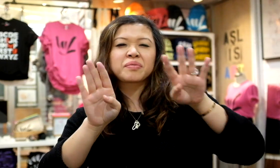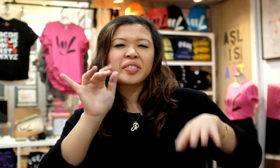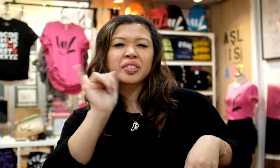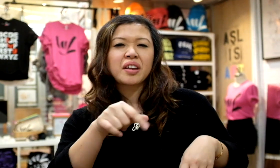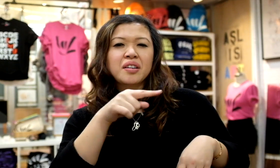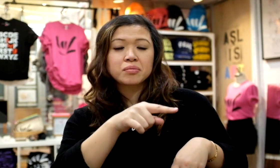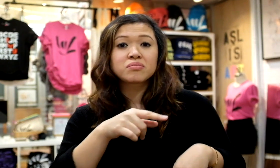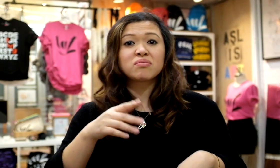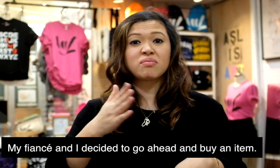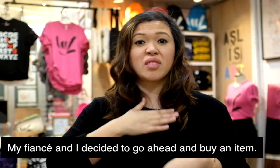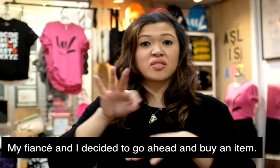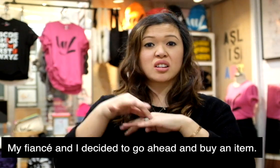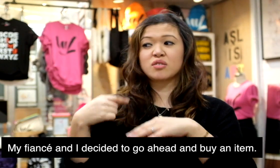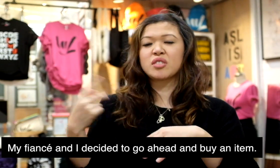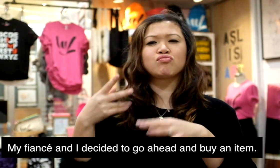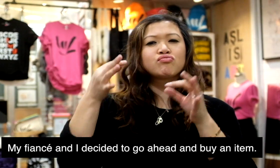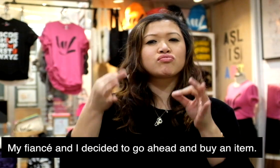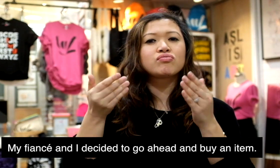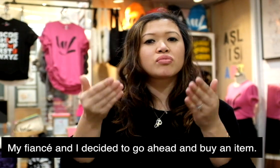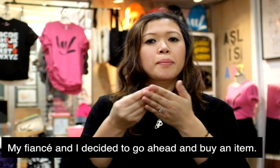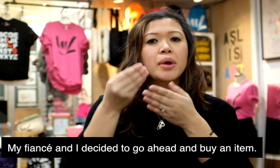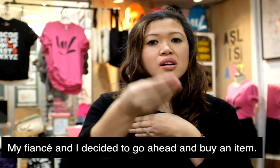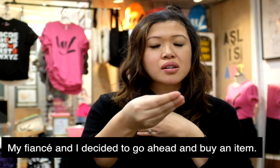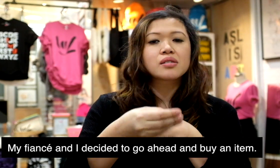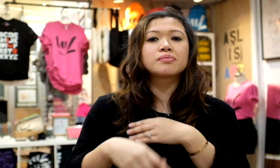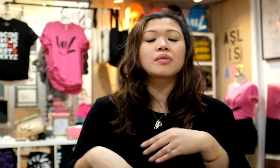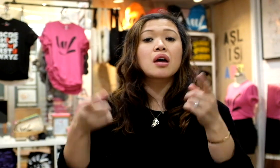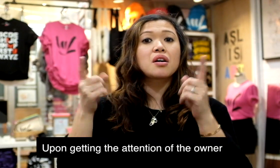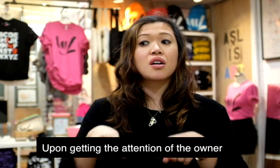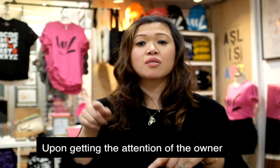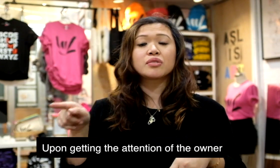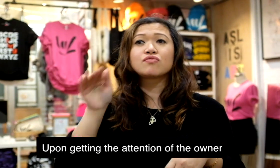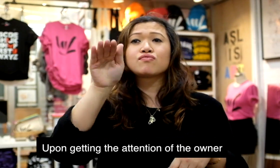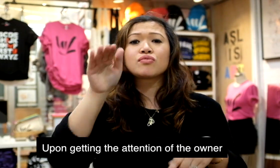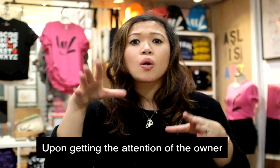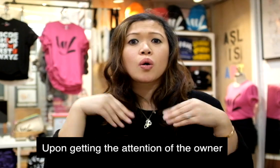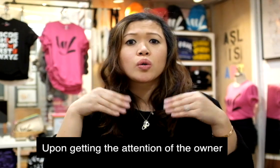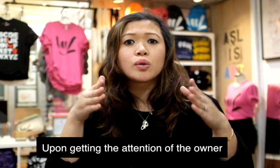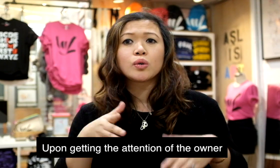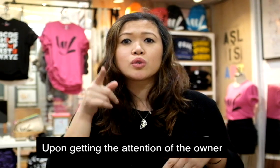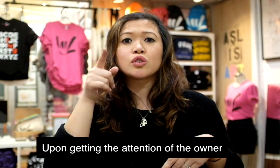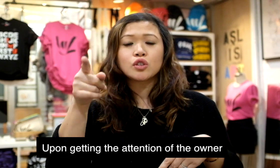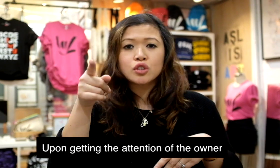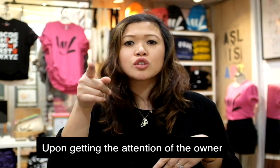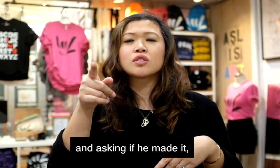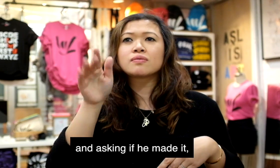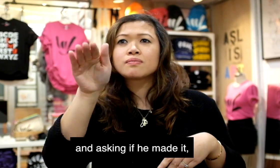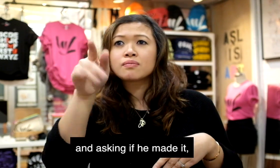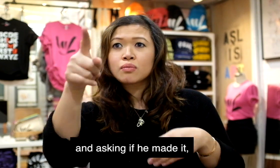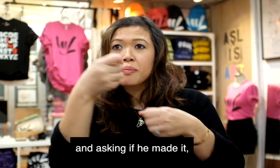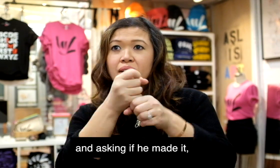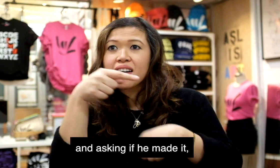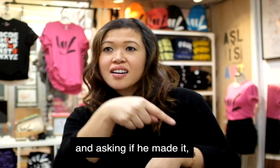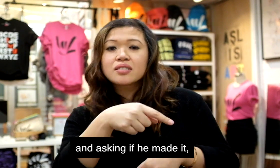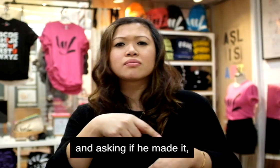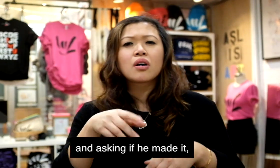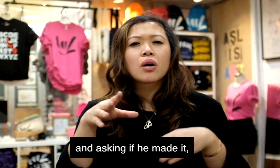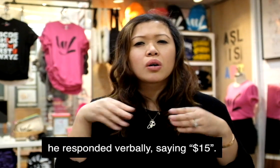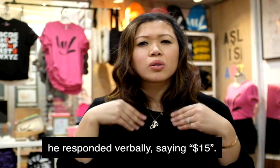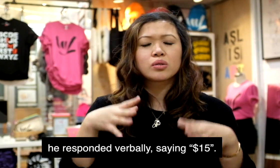B. And my fiance and I decided to buy an item. Upon getting the owner's attention and asking if they made this,